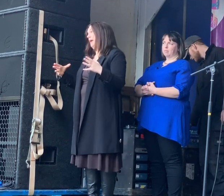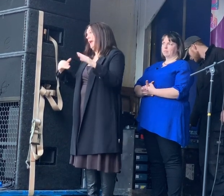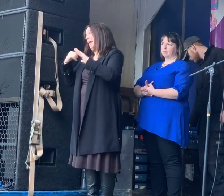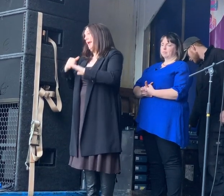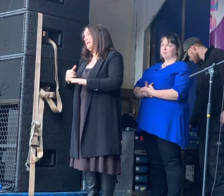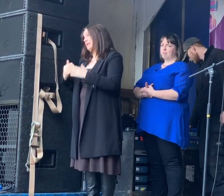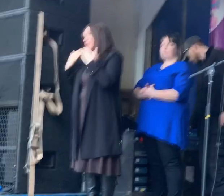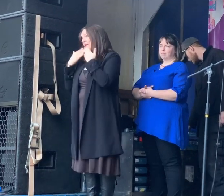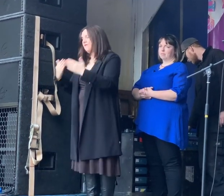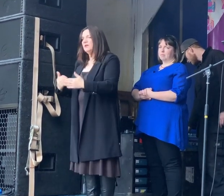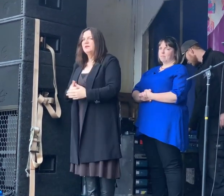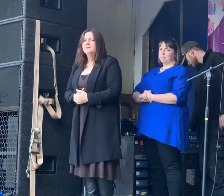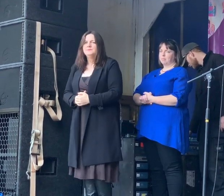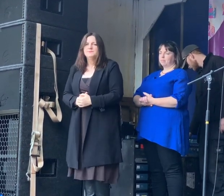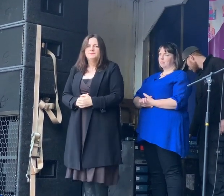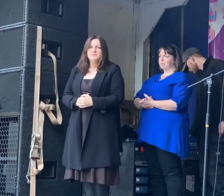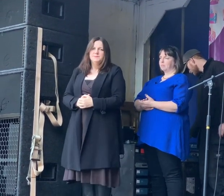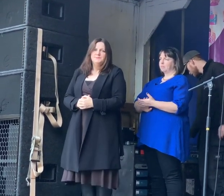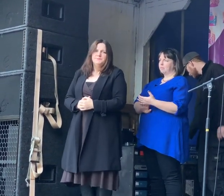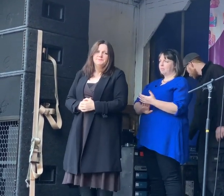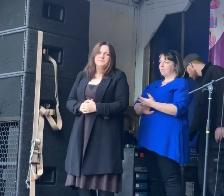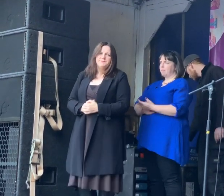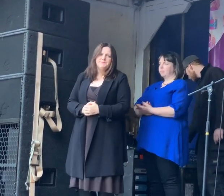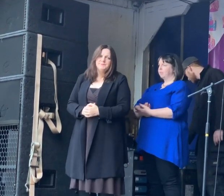last, thankfully.